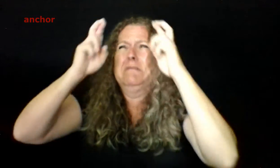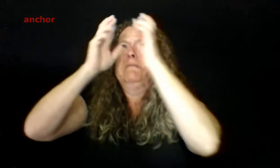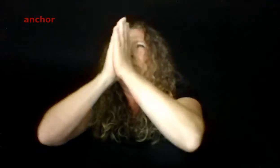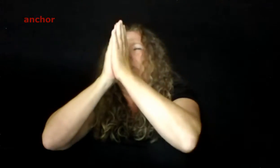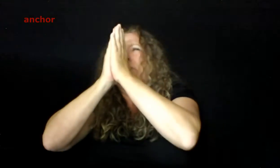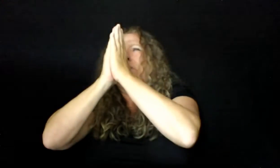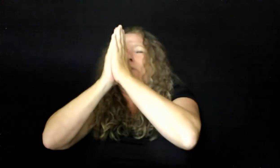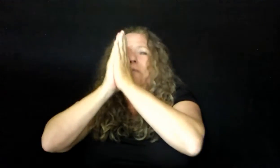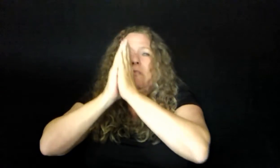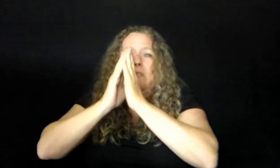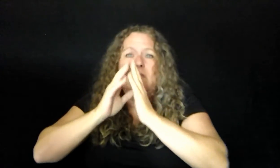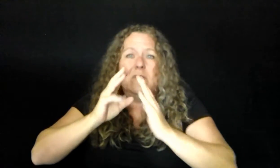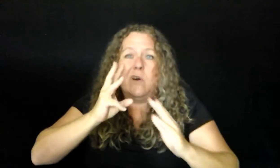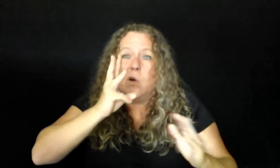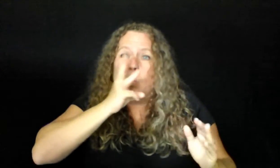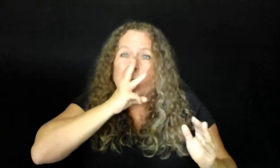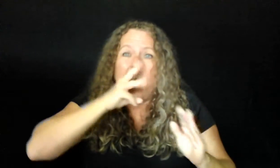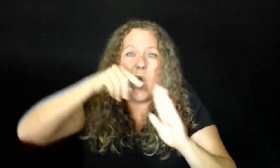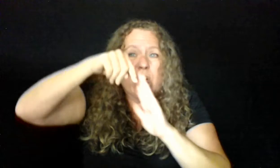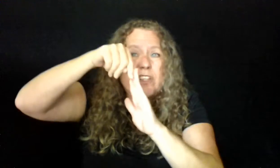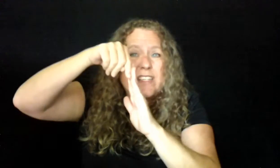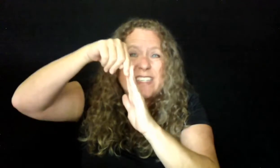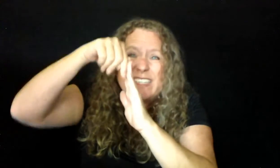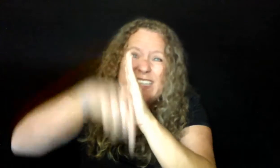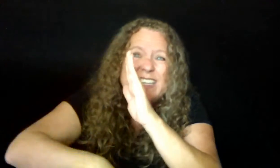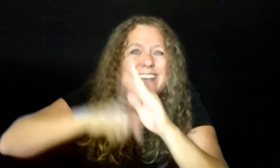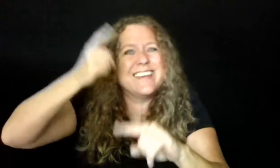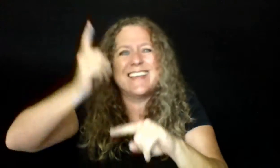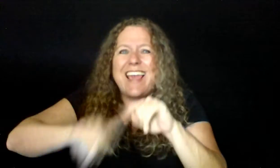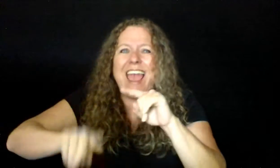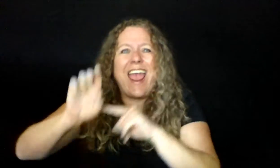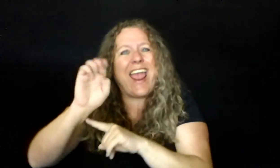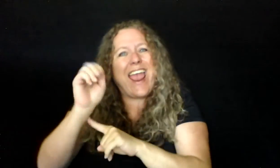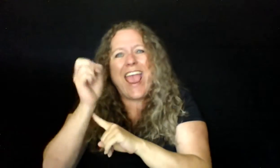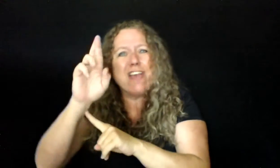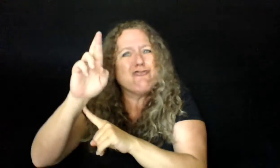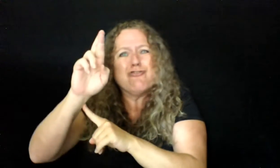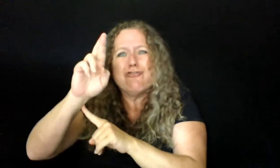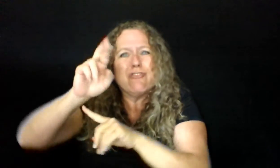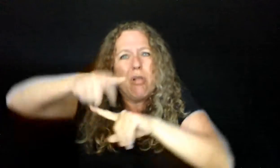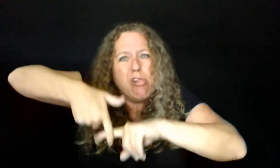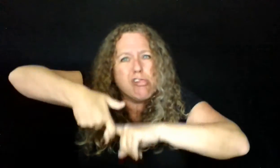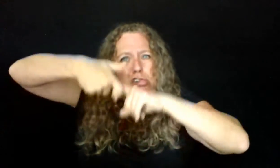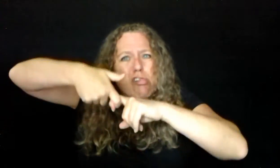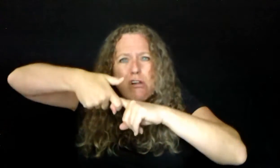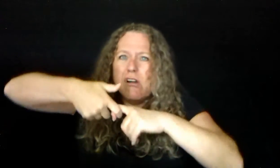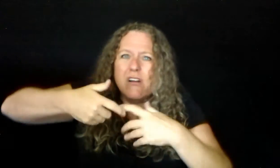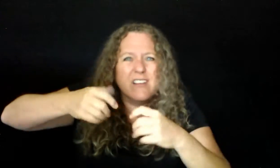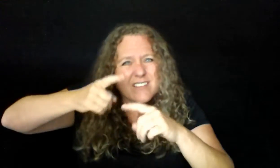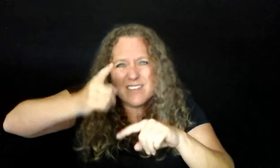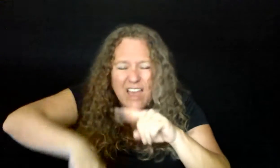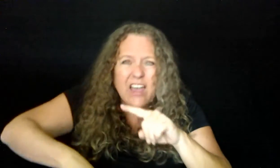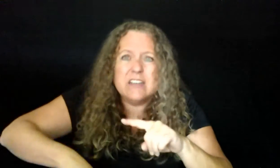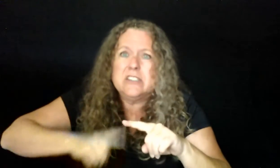anchor into the soil. They're not going to be able to stop. They're just going to try to keep the boat as slow as they can. And it continues. And it'll be okay. Storms